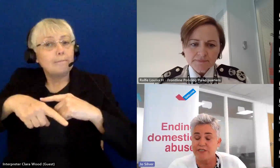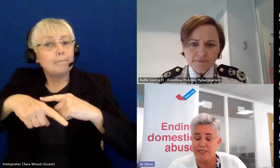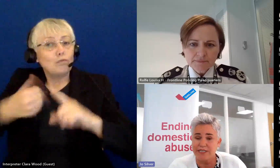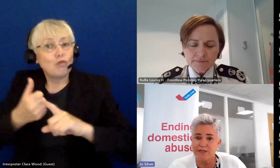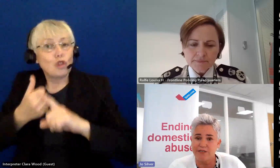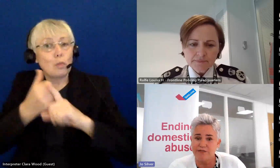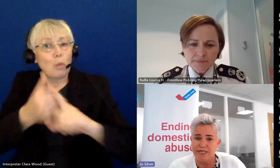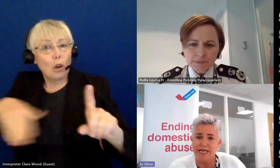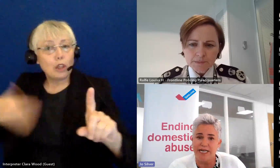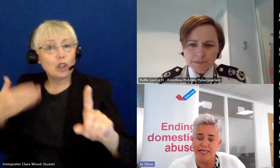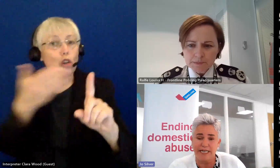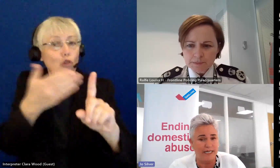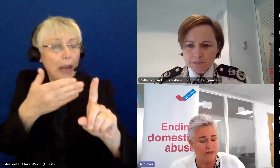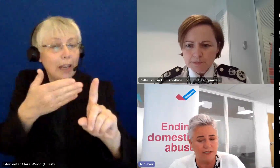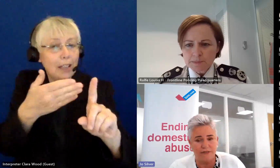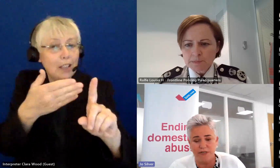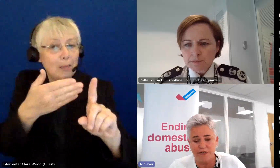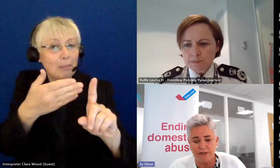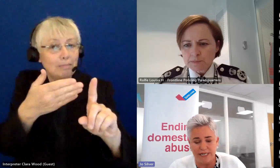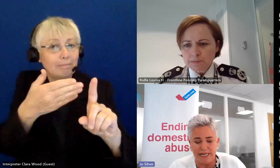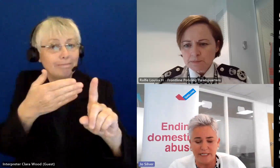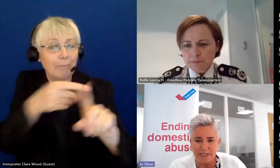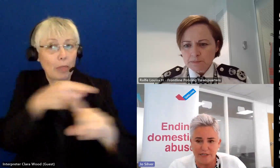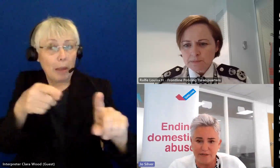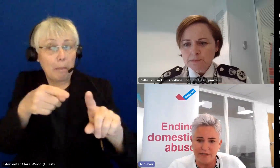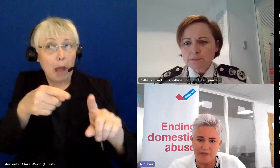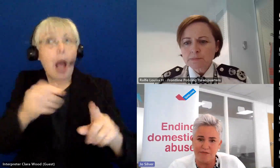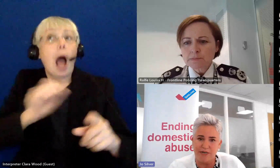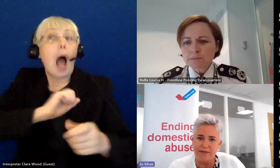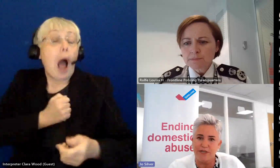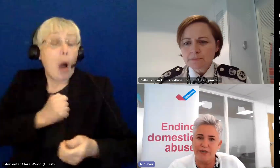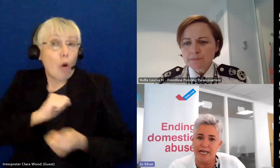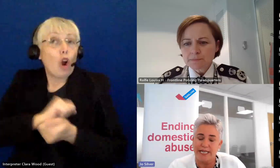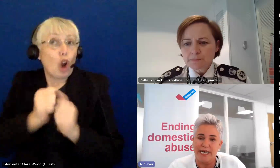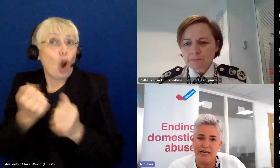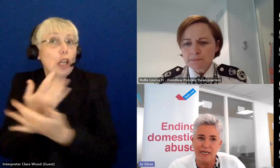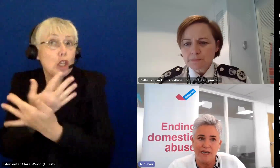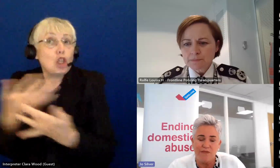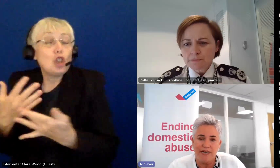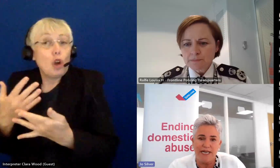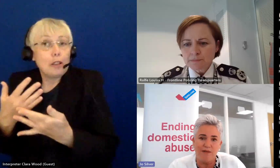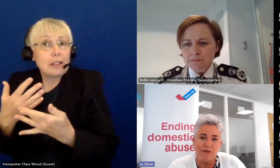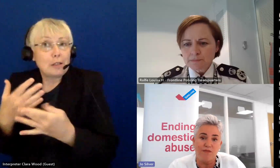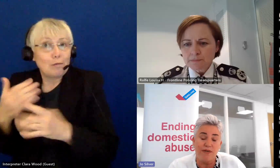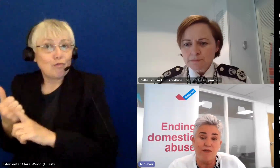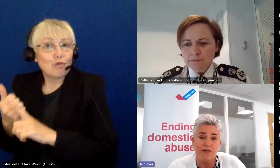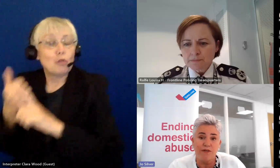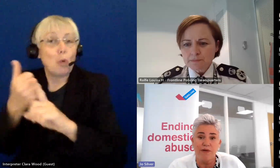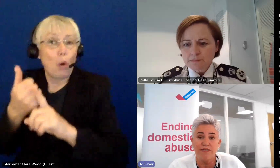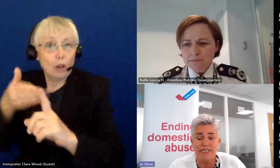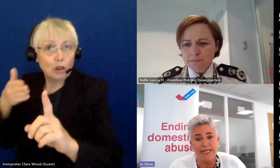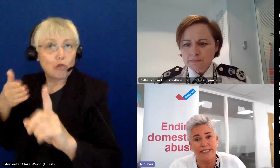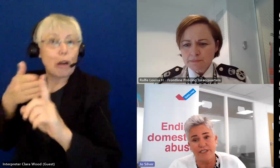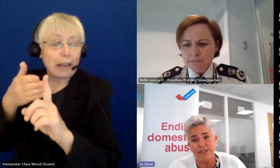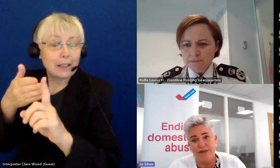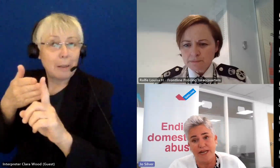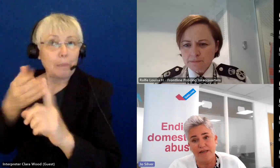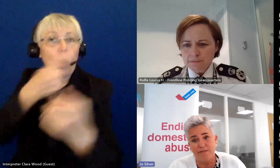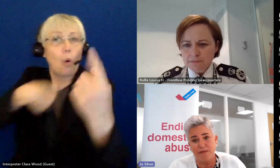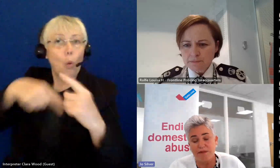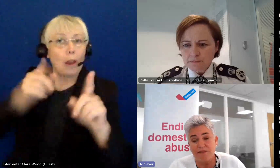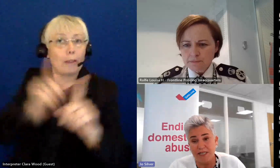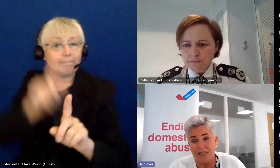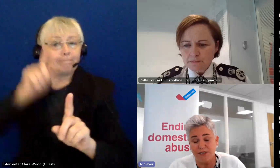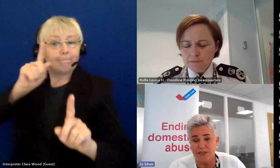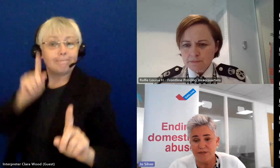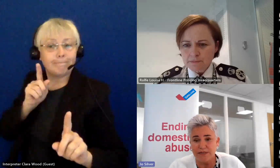service provision on the front line like lots of our colleagues do, a brilliant work in that. We work mostly to